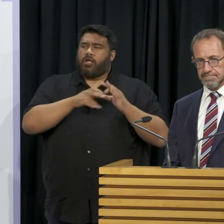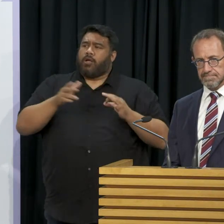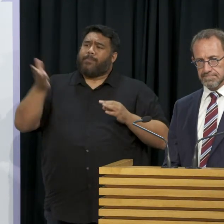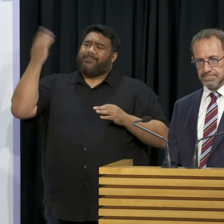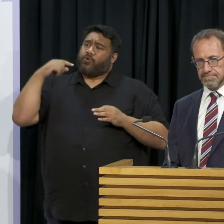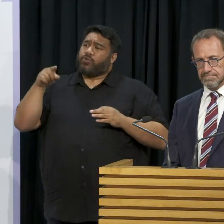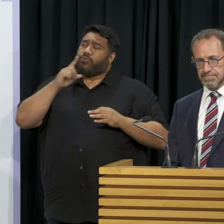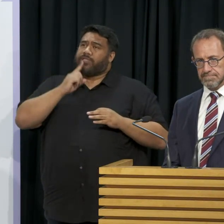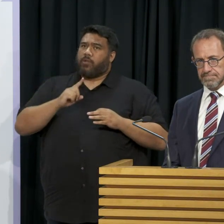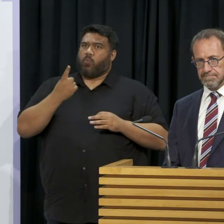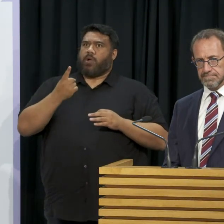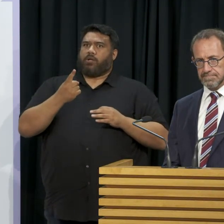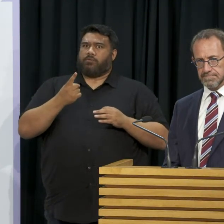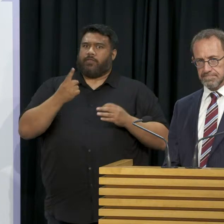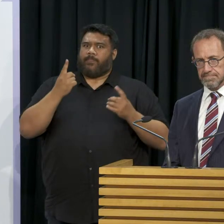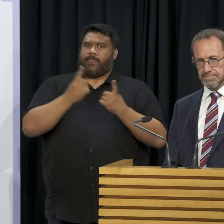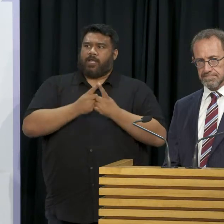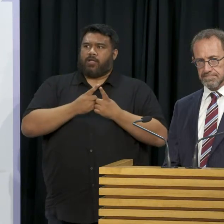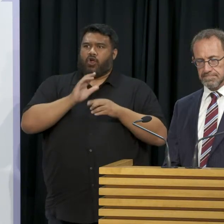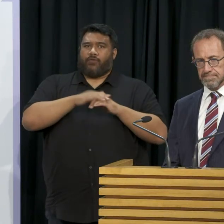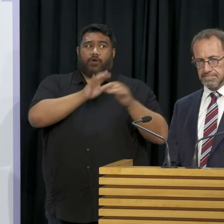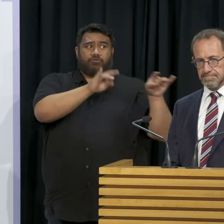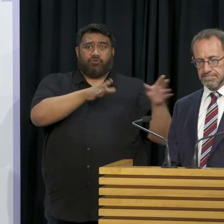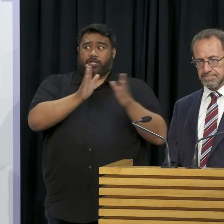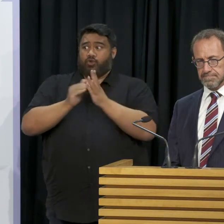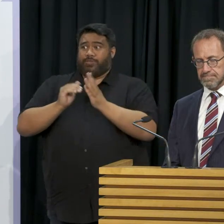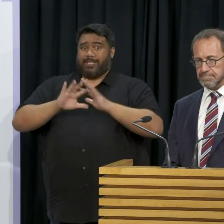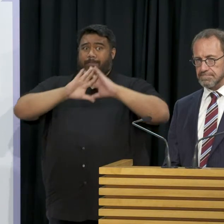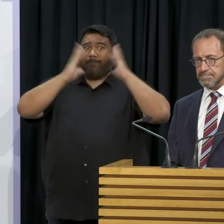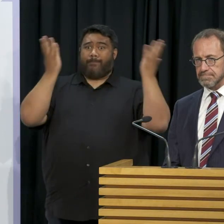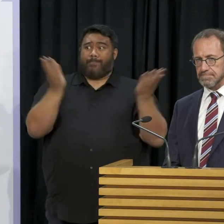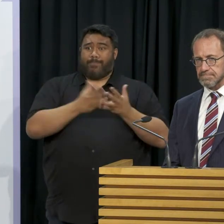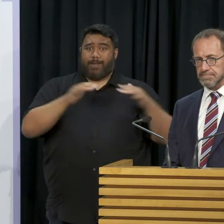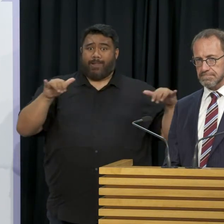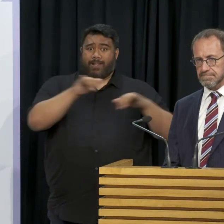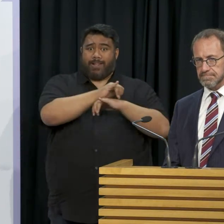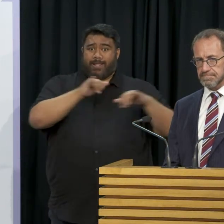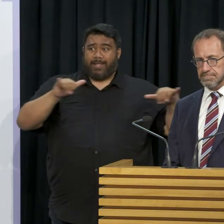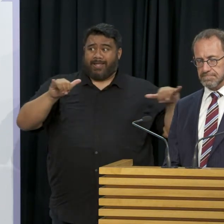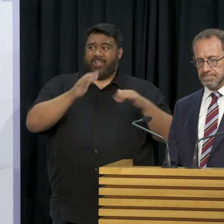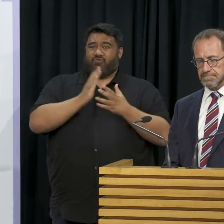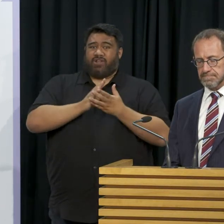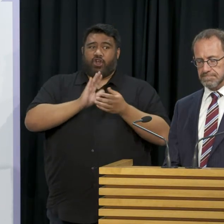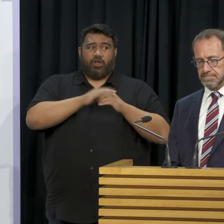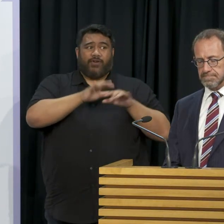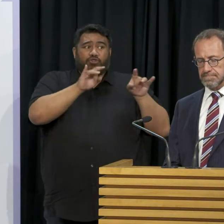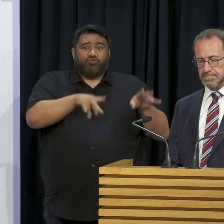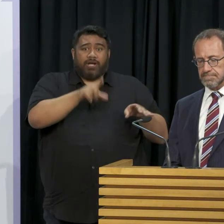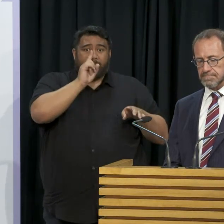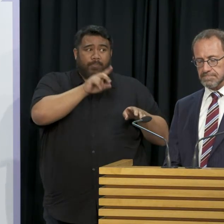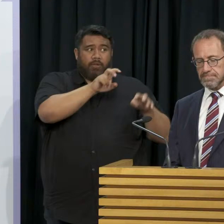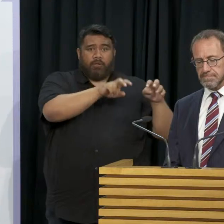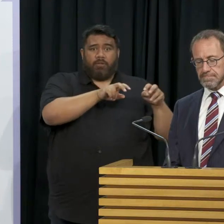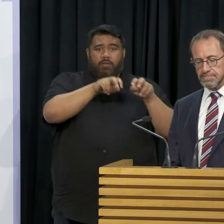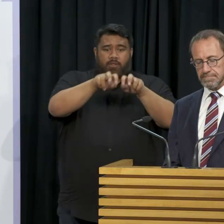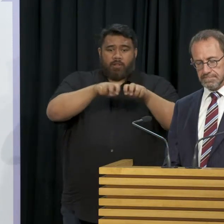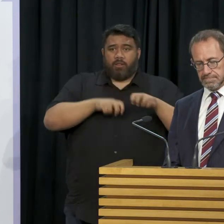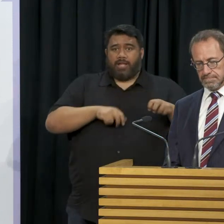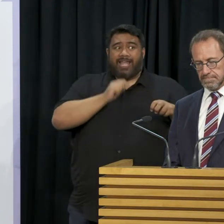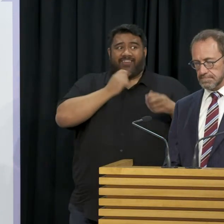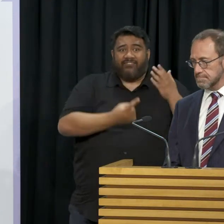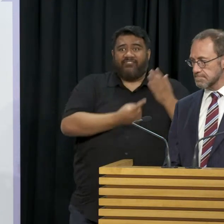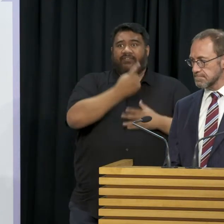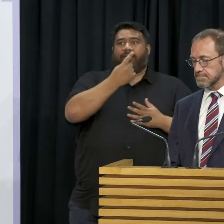biggest issues that is preventing the Australia-New Zealand bubble from happening is what to do with stranded passengers. If there was an outbreak. One of